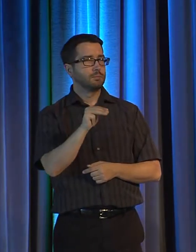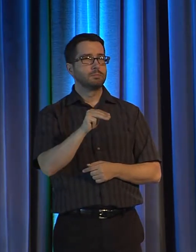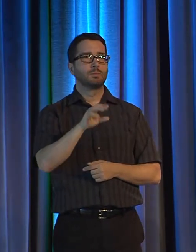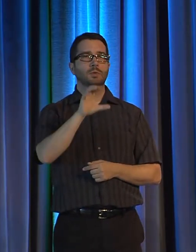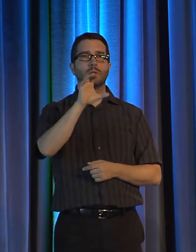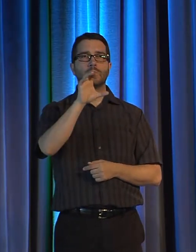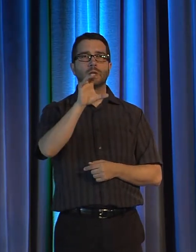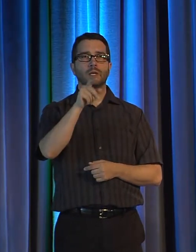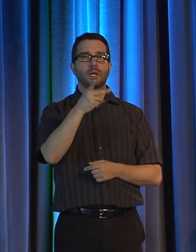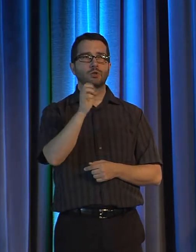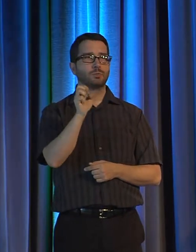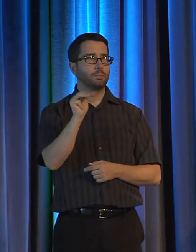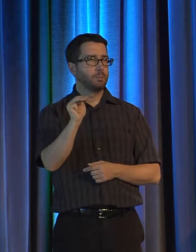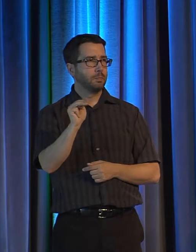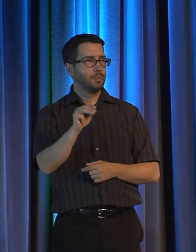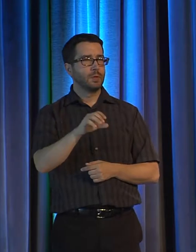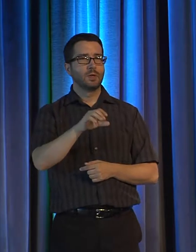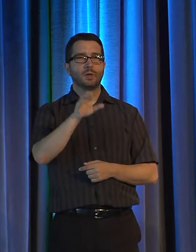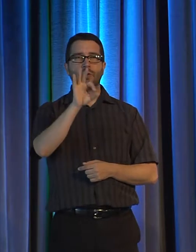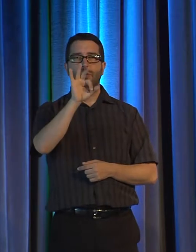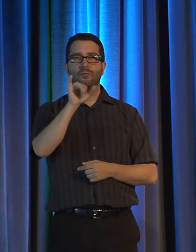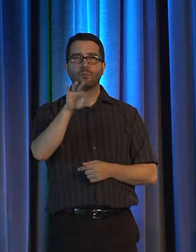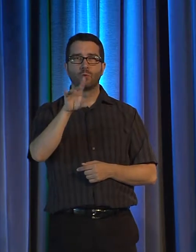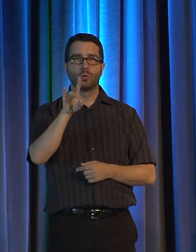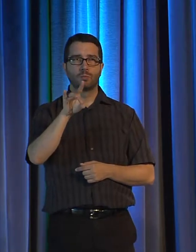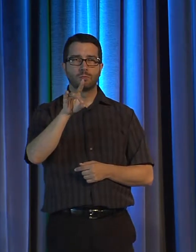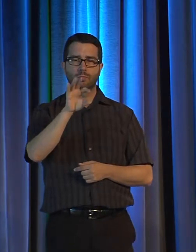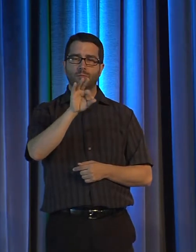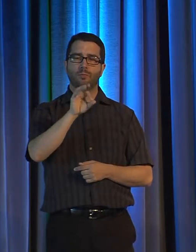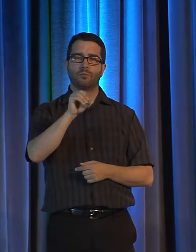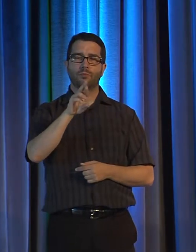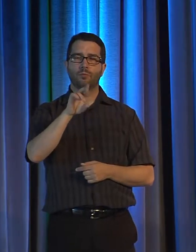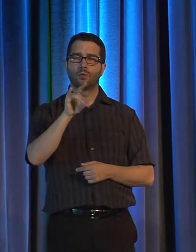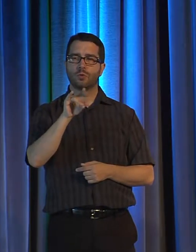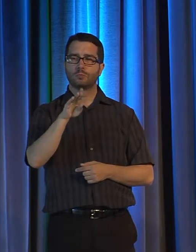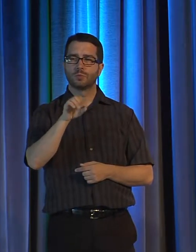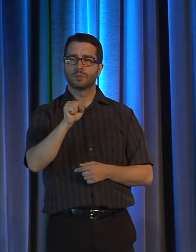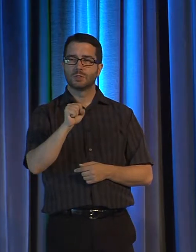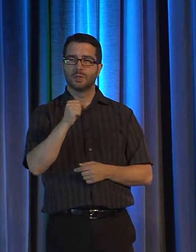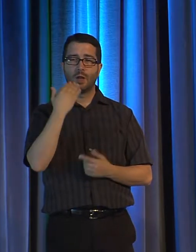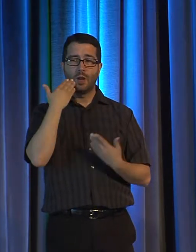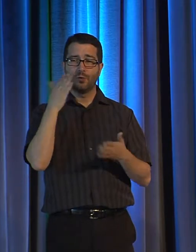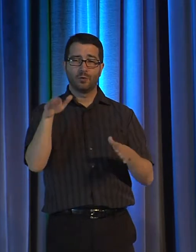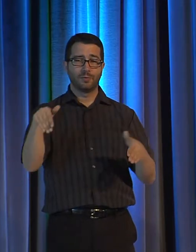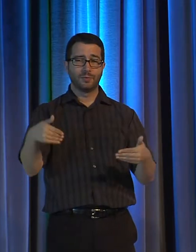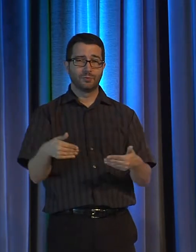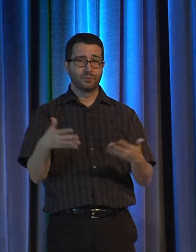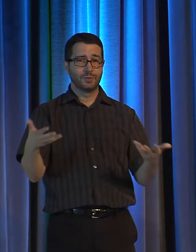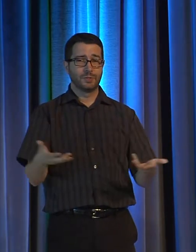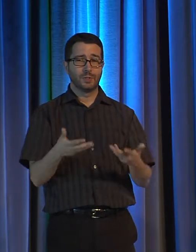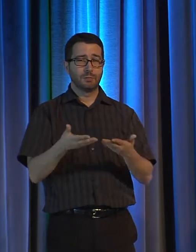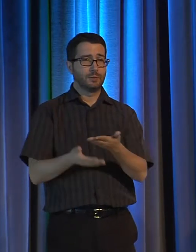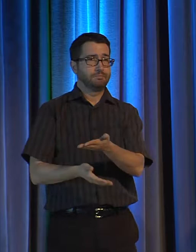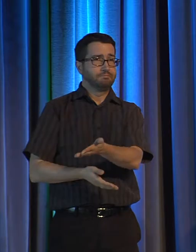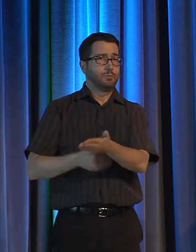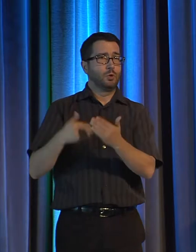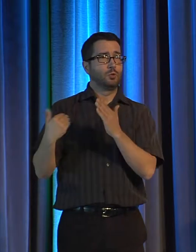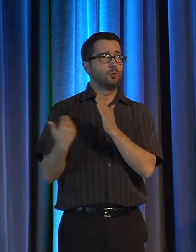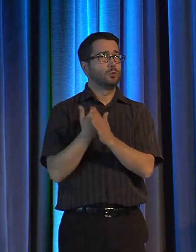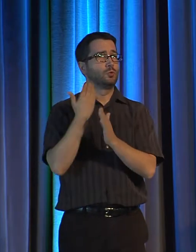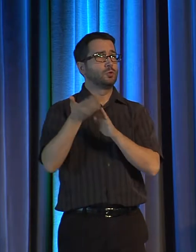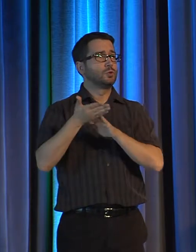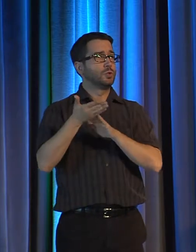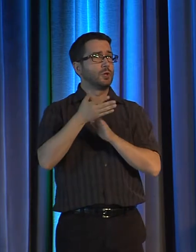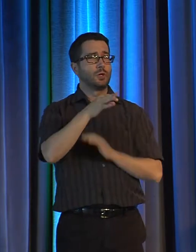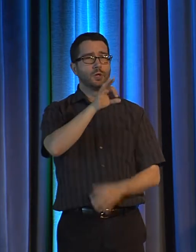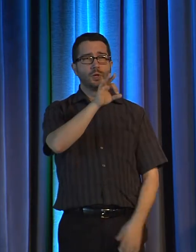of course, the gentleman who was just speaking. I don't know if you've even been formally introduced at an event like this, but this is the new chair,